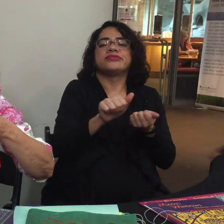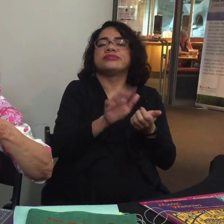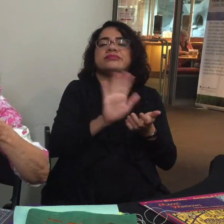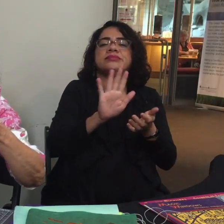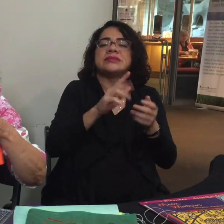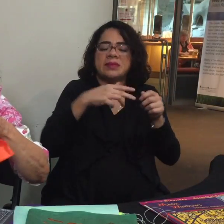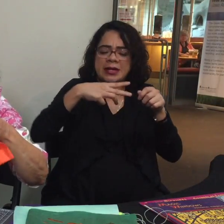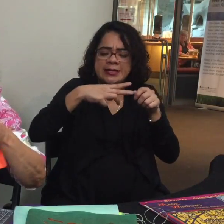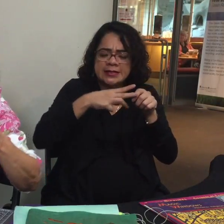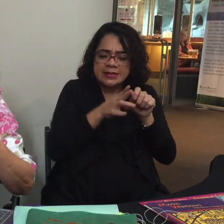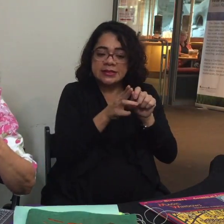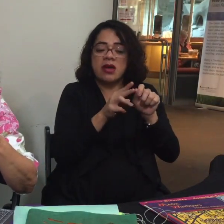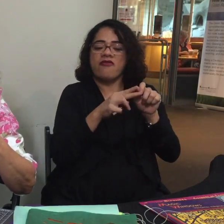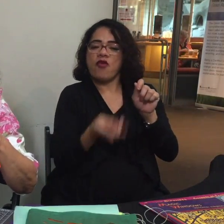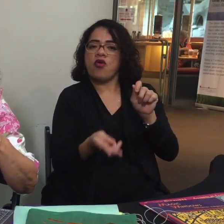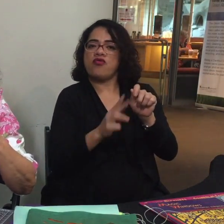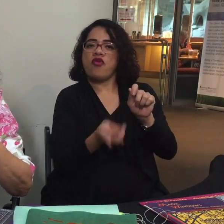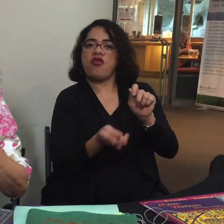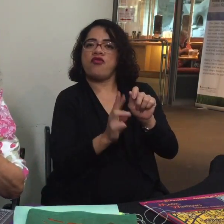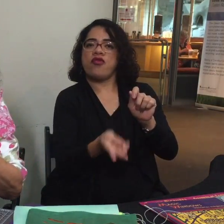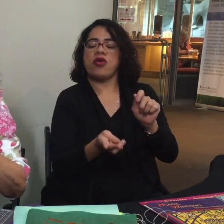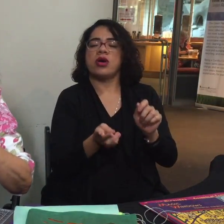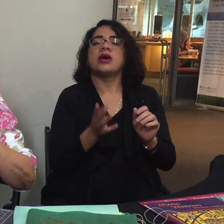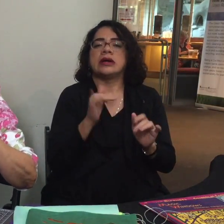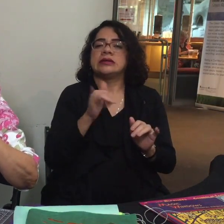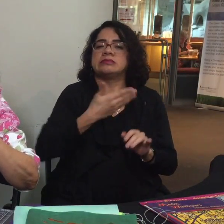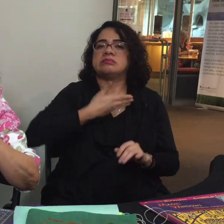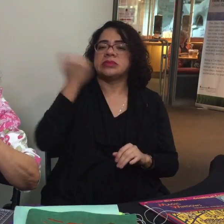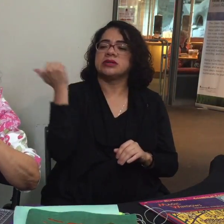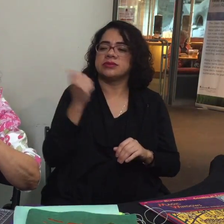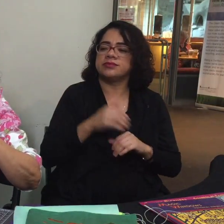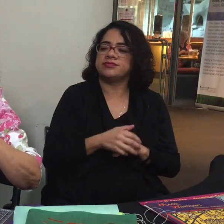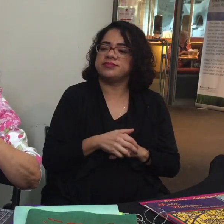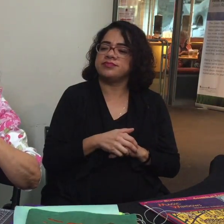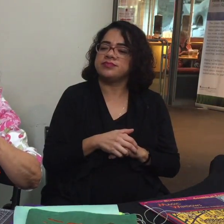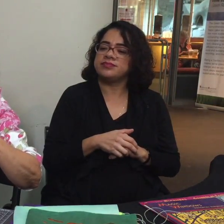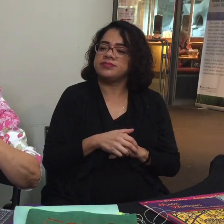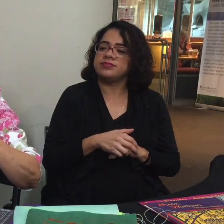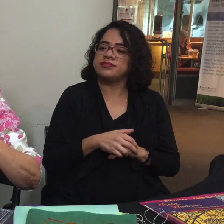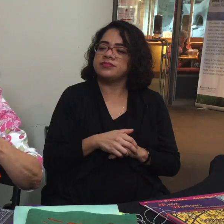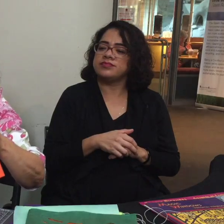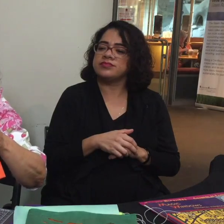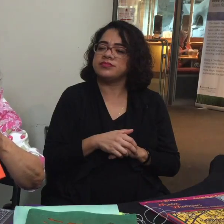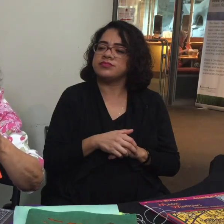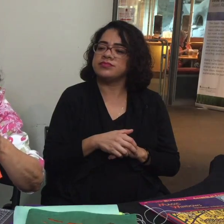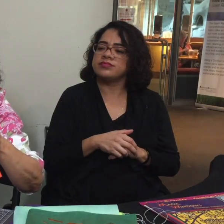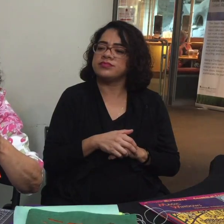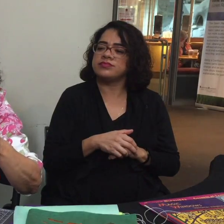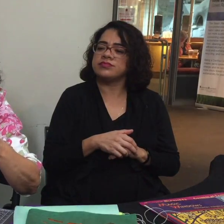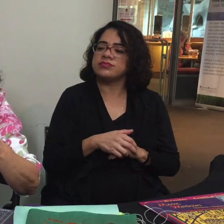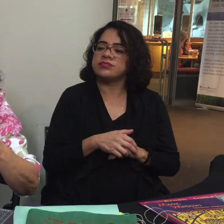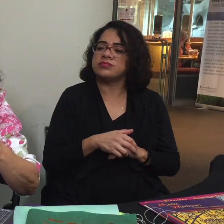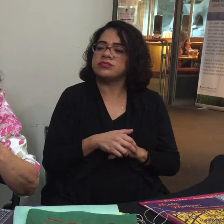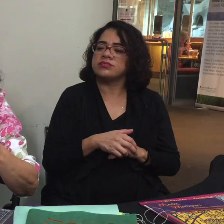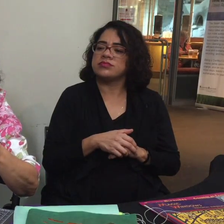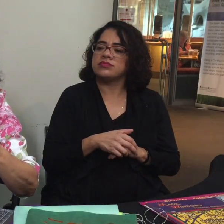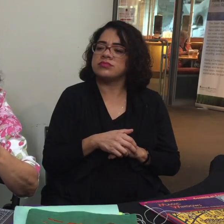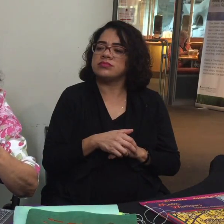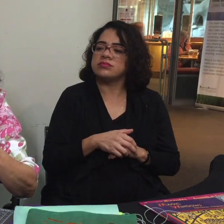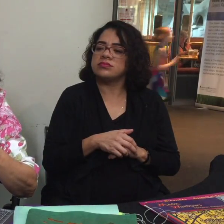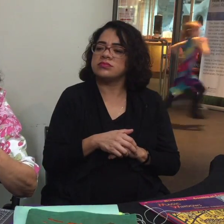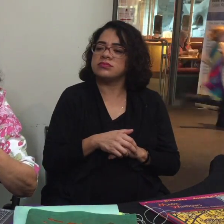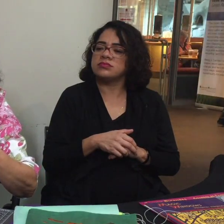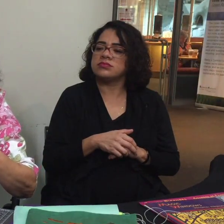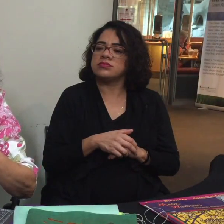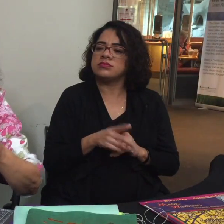tear. So just by carefully making sure that all the cuts are crossed, here's another one that won't come off.